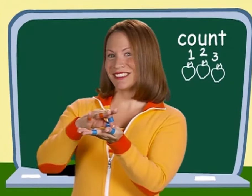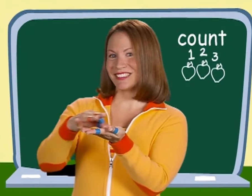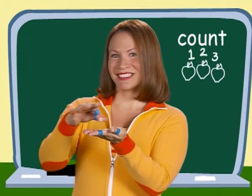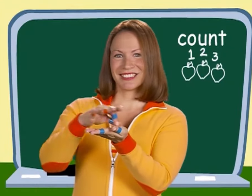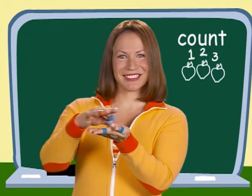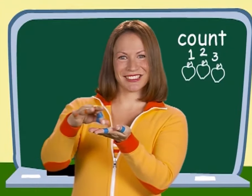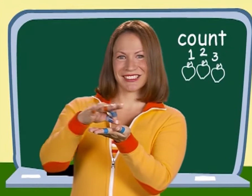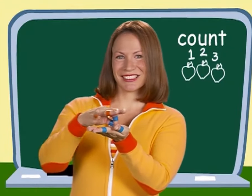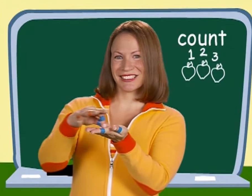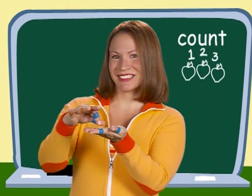Sign count.